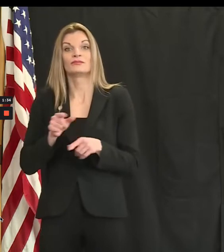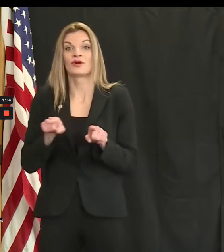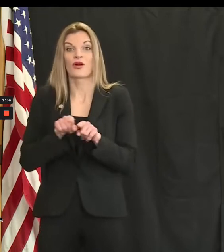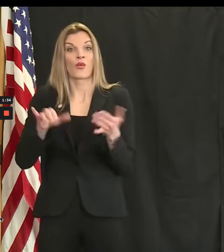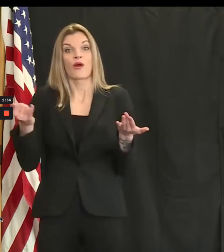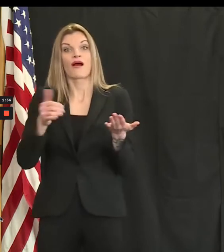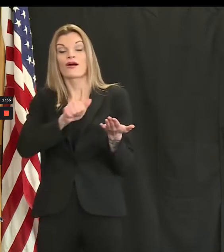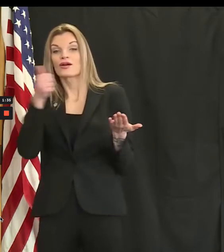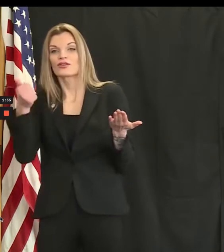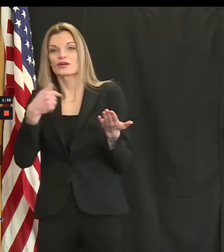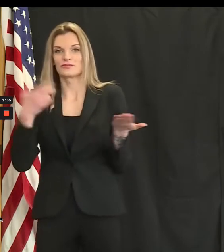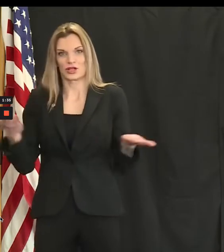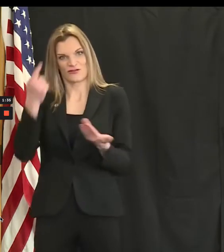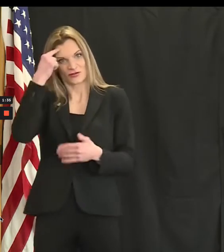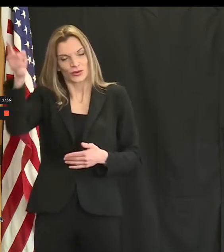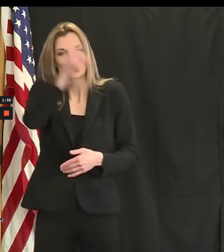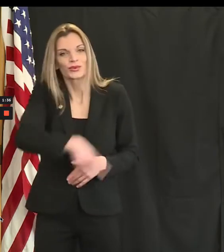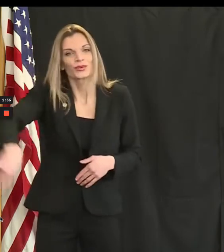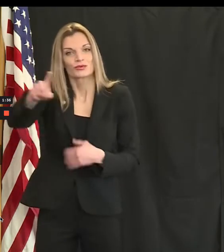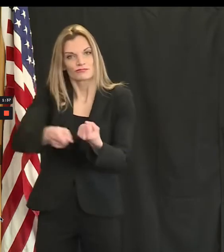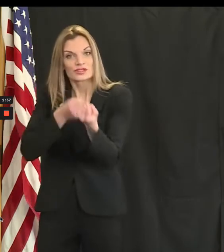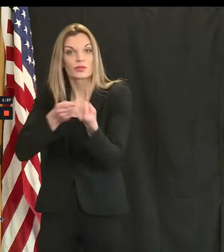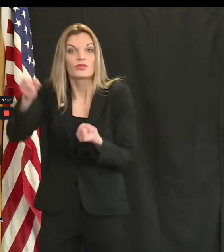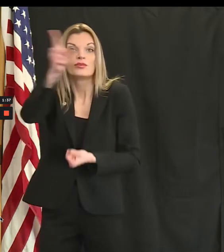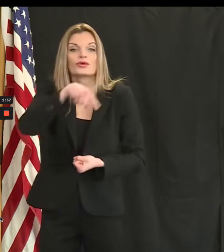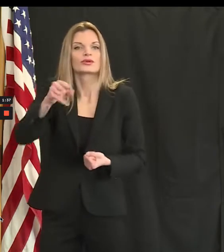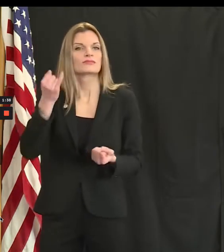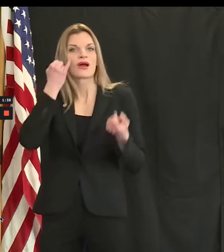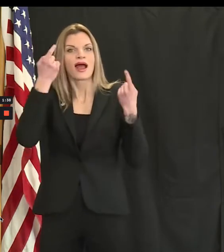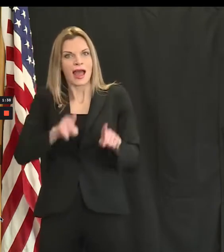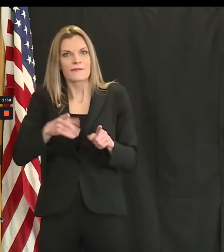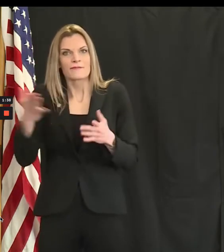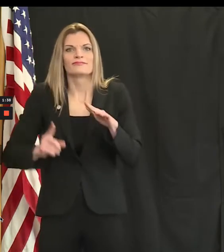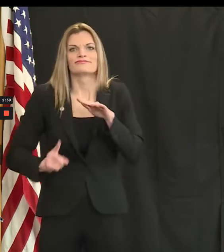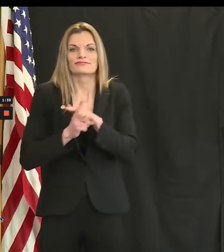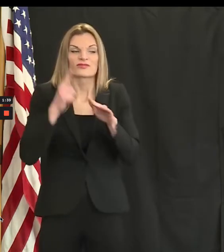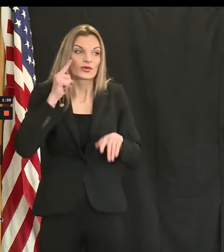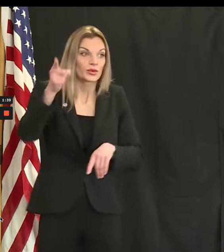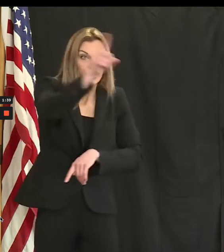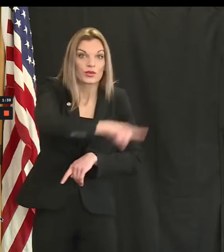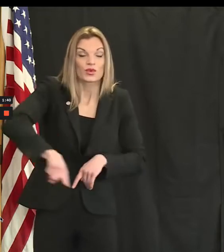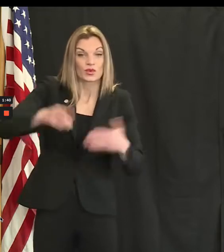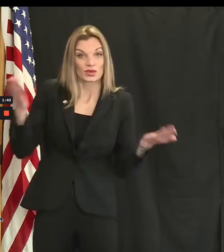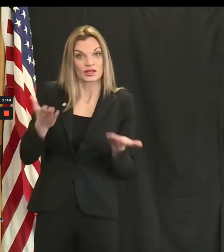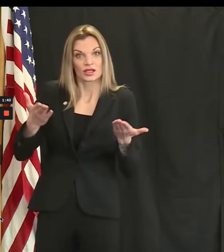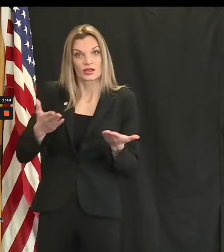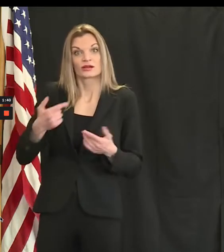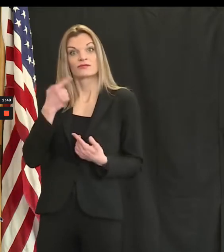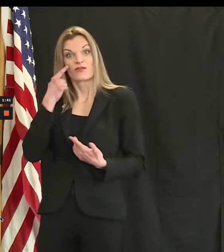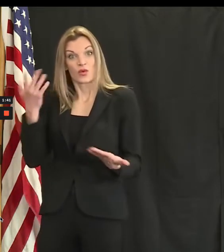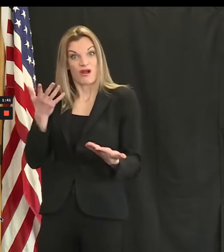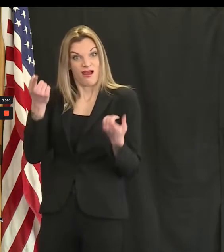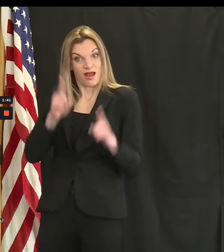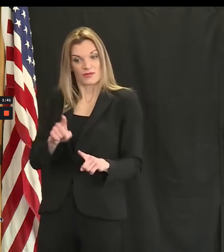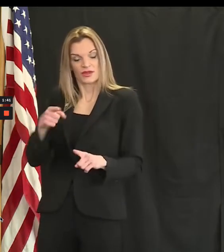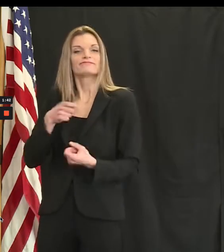people's attorney, and I'm able to bring lawsuits on behalf of the people of this state whenever their interests are in